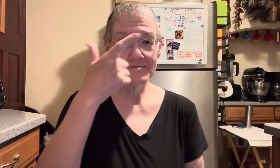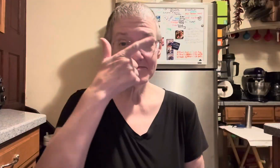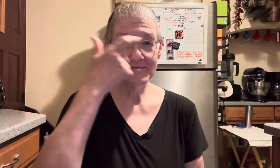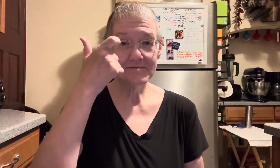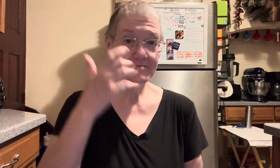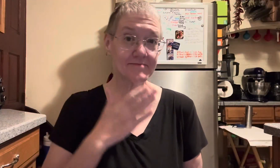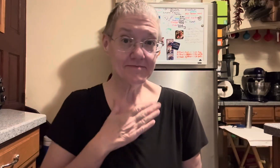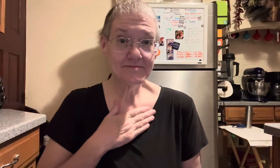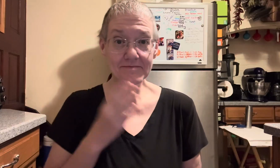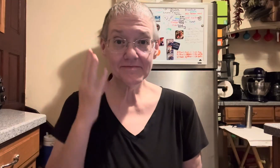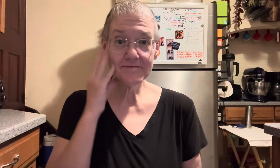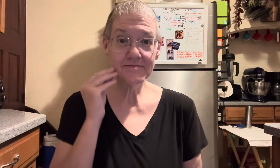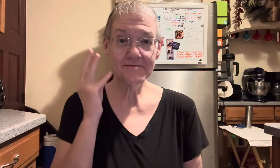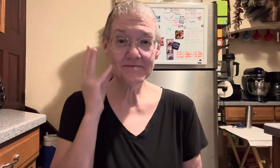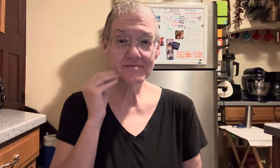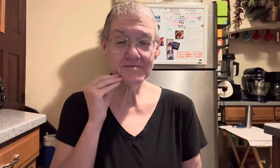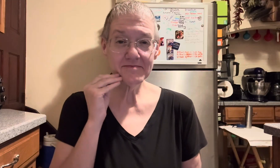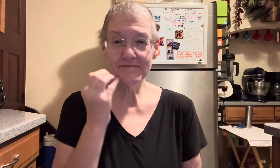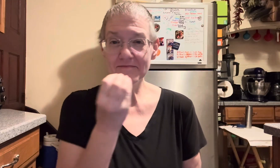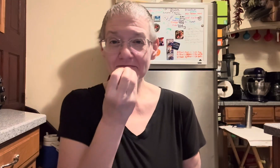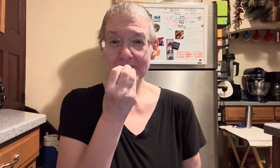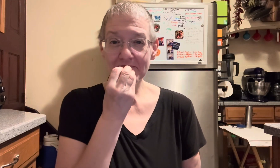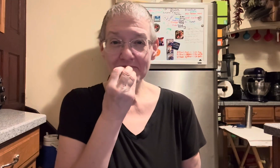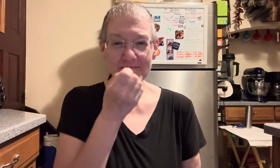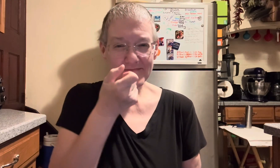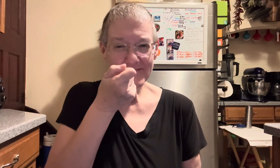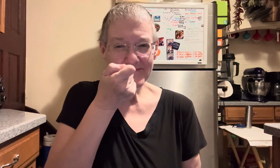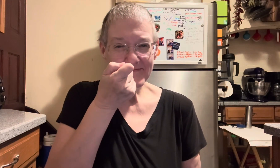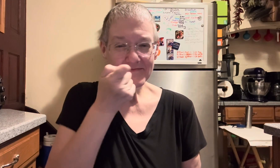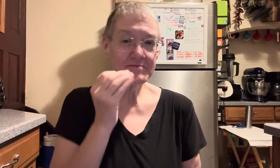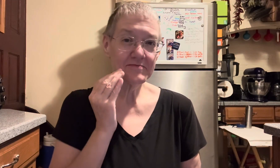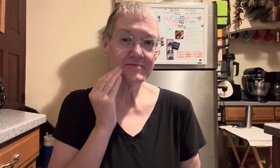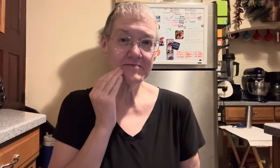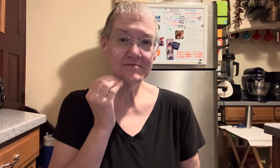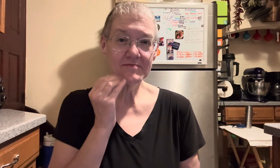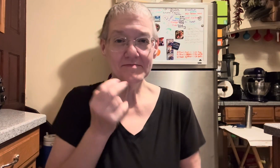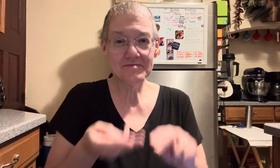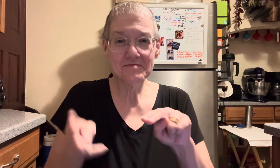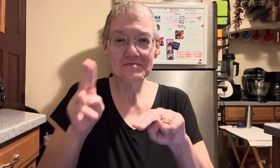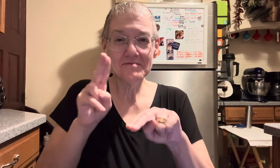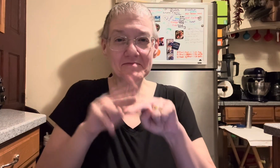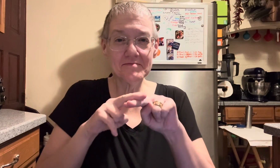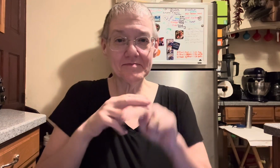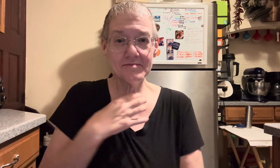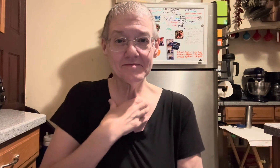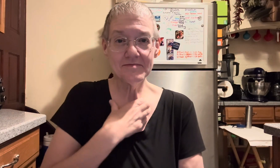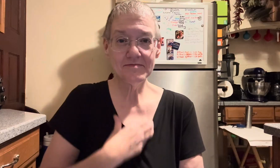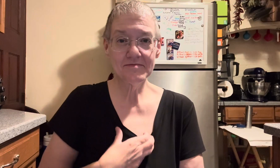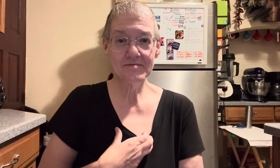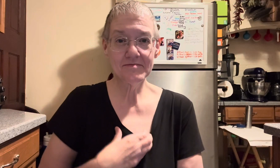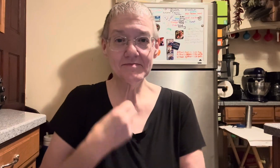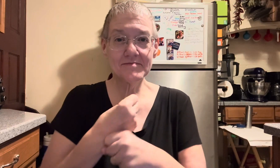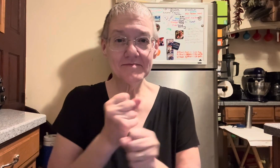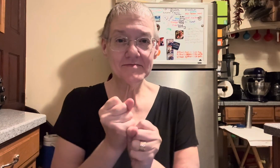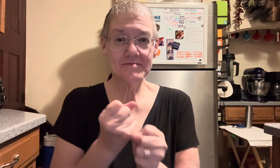My experience, even eating a little bit of sugar increases my cravings. It makes me